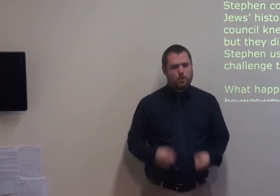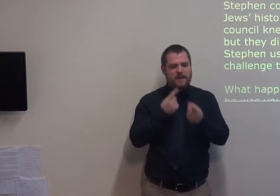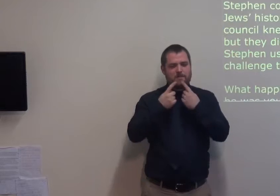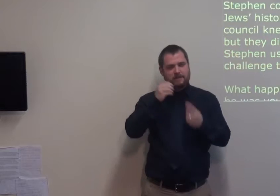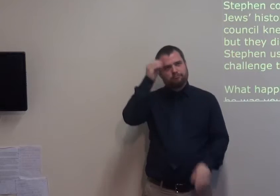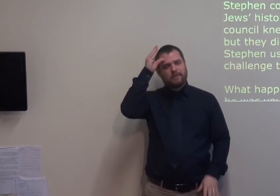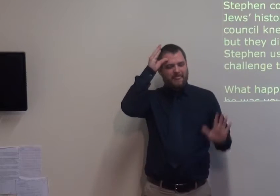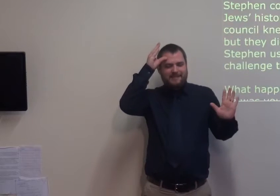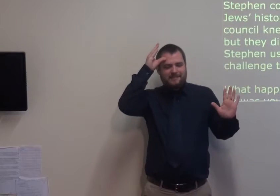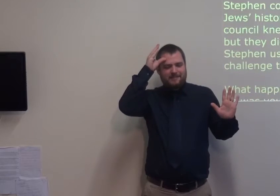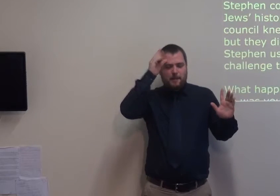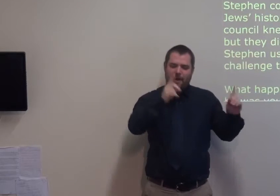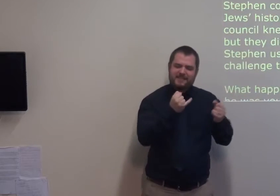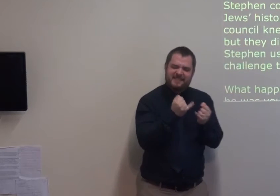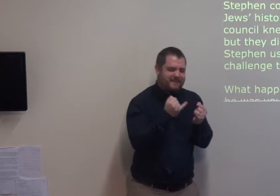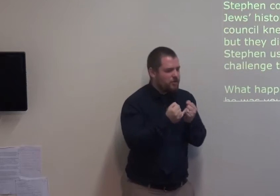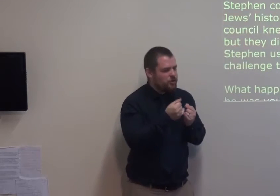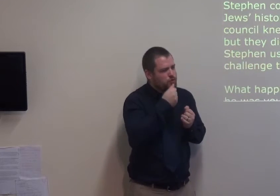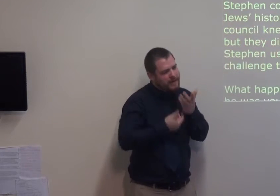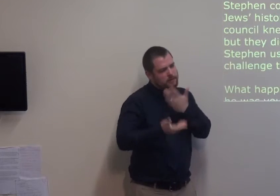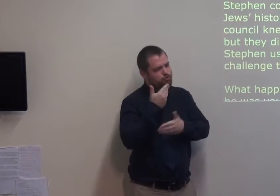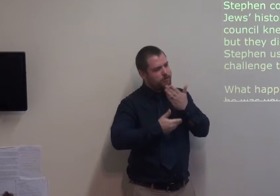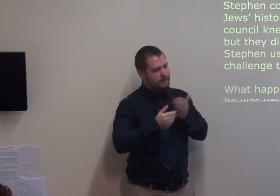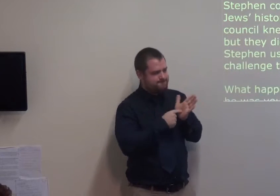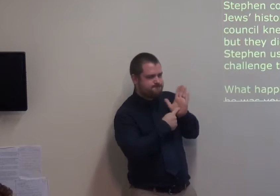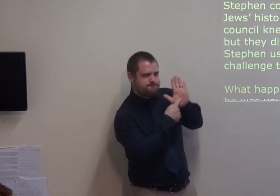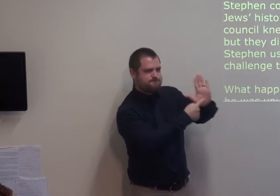Stephen used the Jews' history to challenge those men.